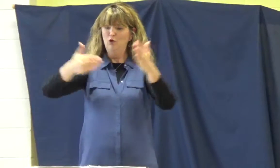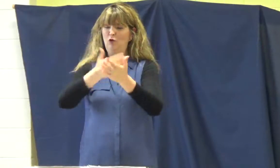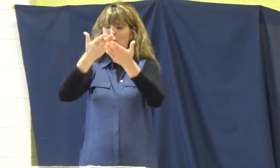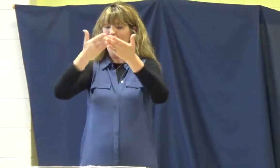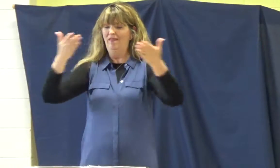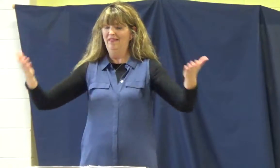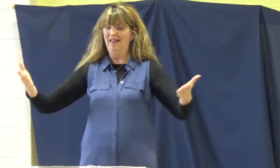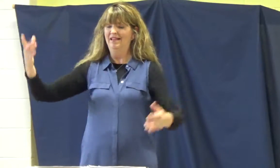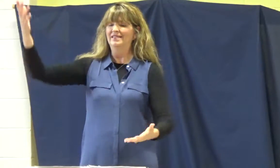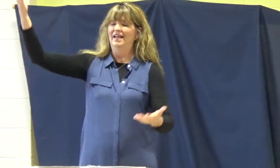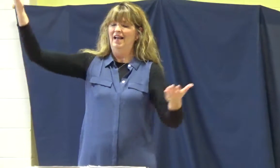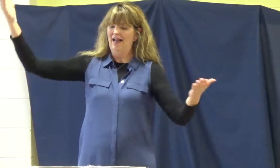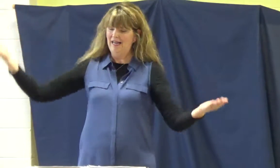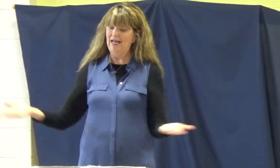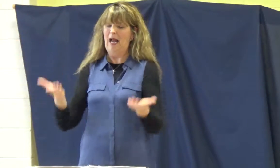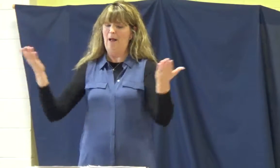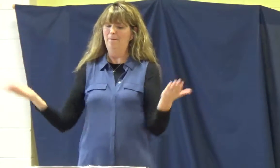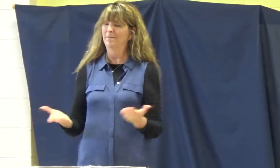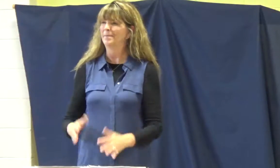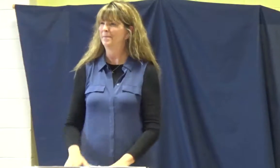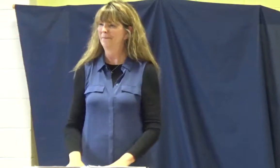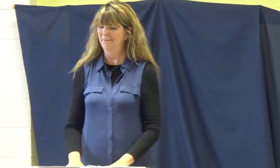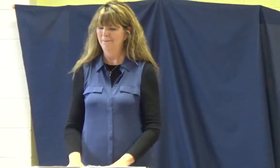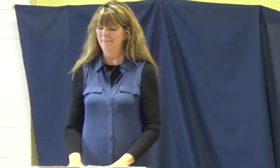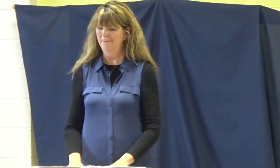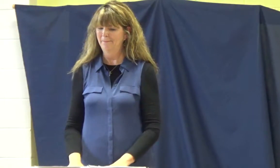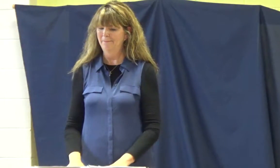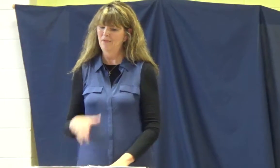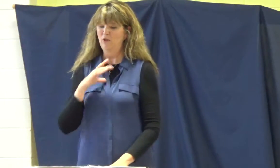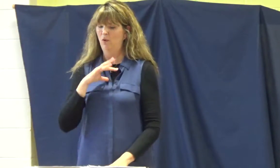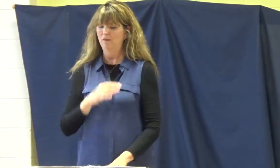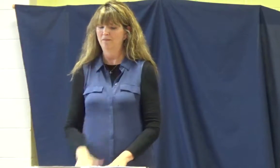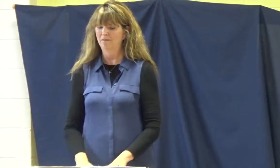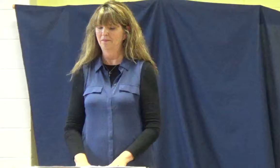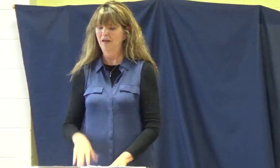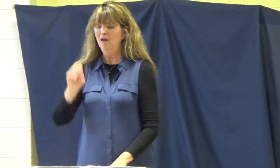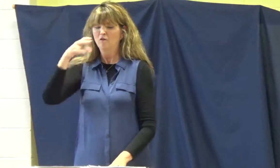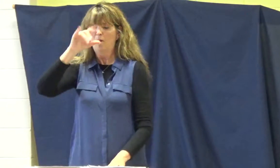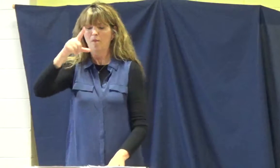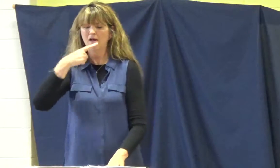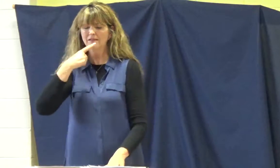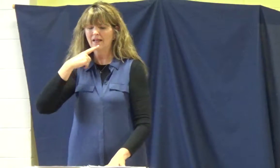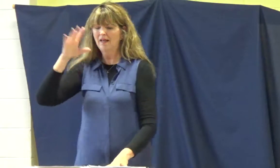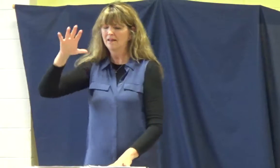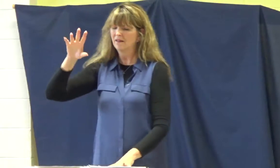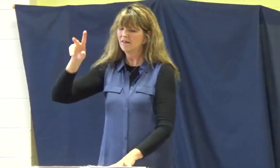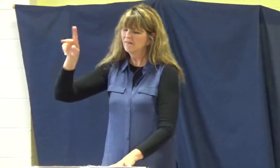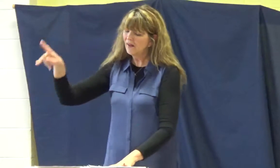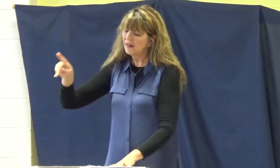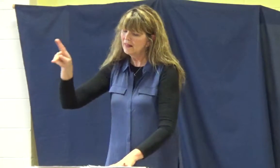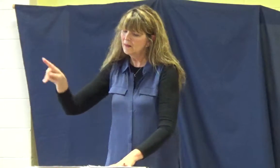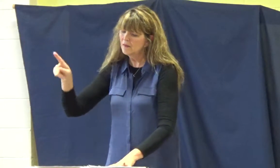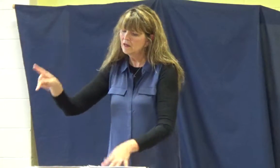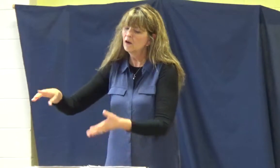away. Behold, new things have come." It's so cool. So Paul is